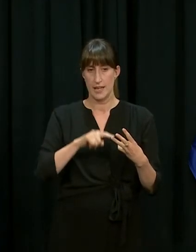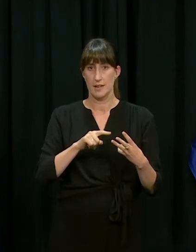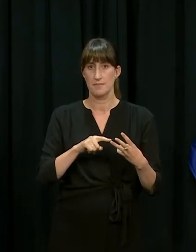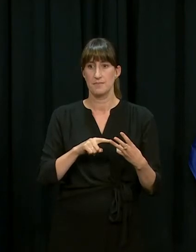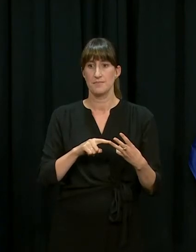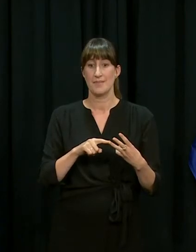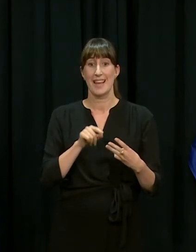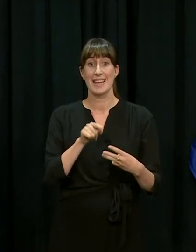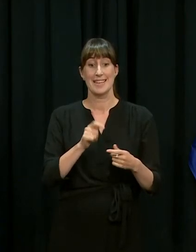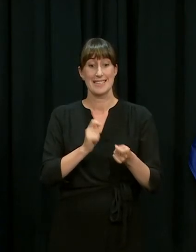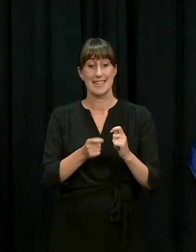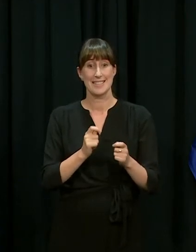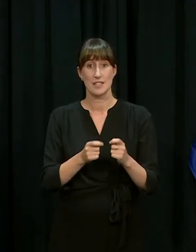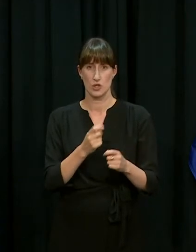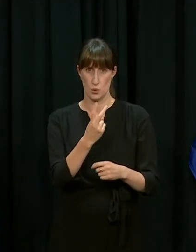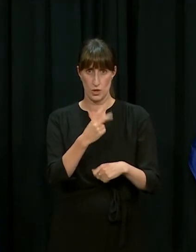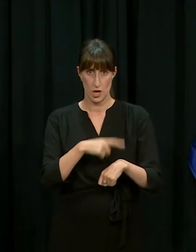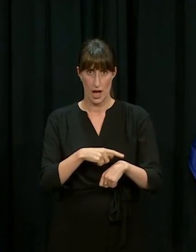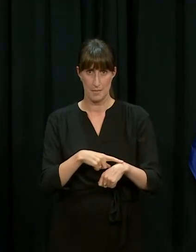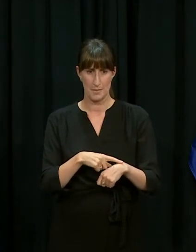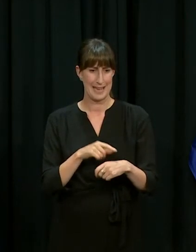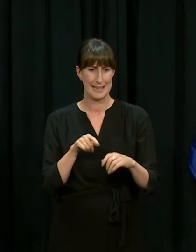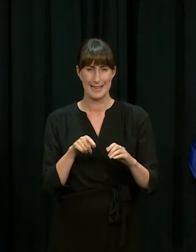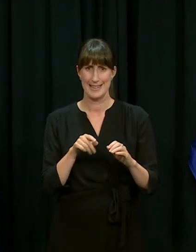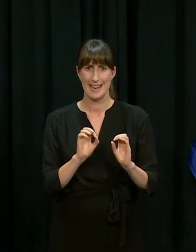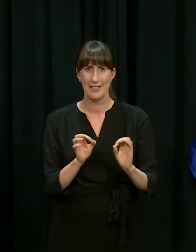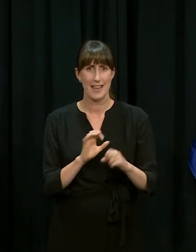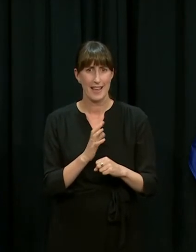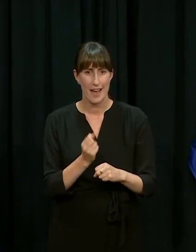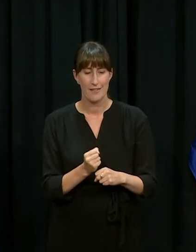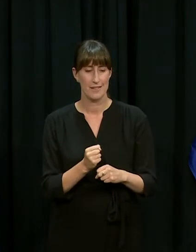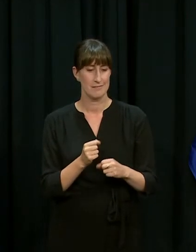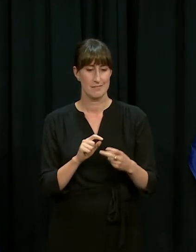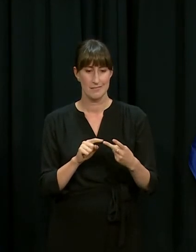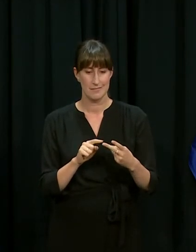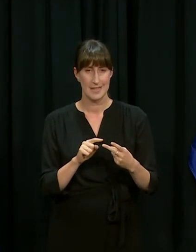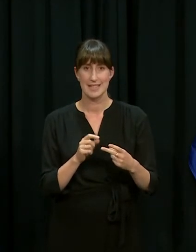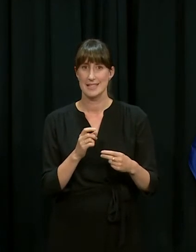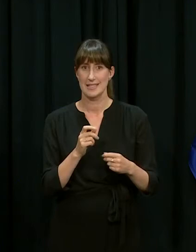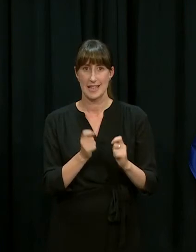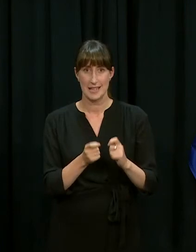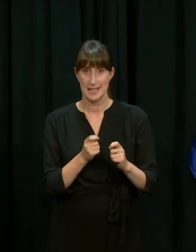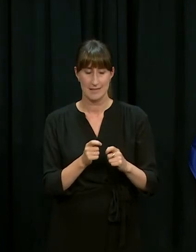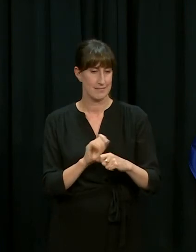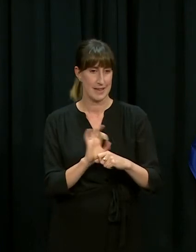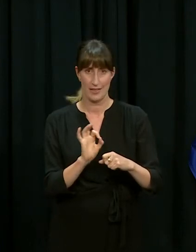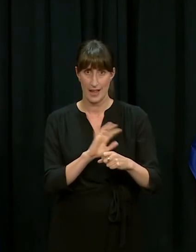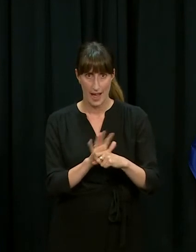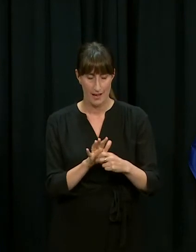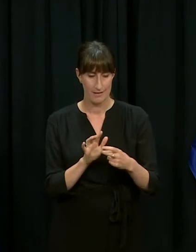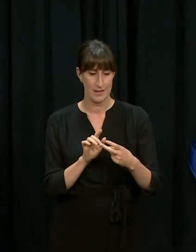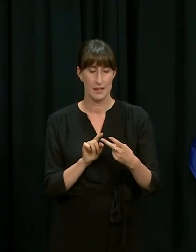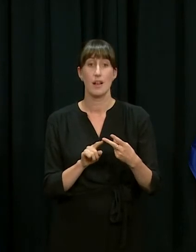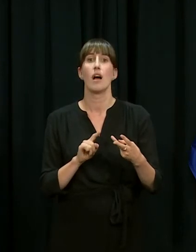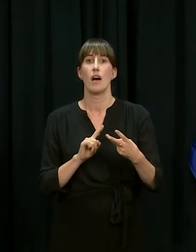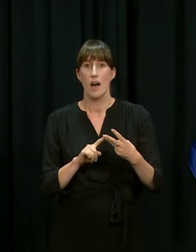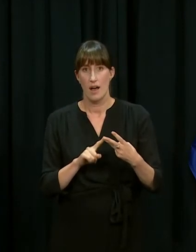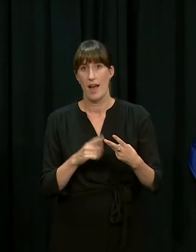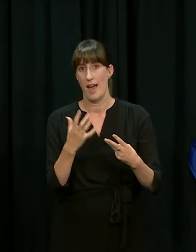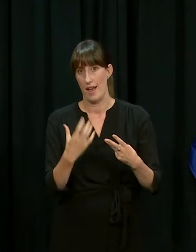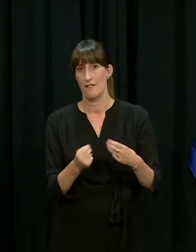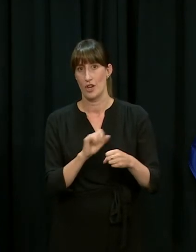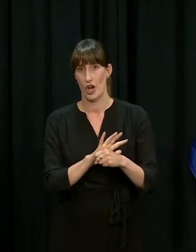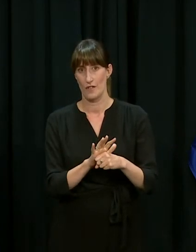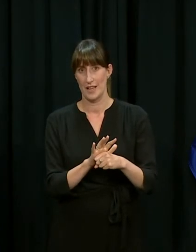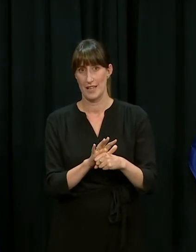negative 2 times, and the first result was a very, very weak positive. Still being treated as a case, still being followed up as if it was a case, but